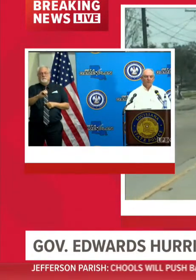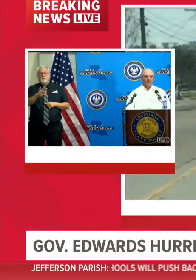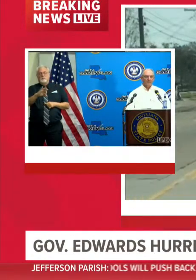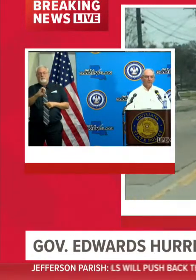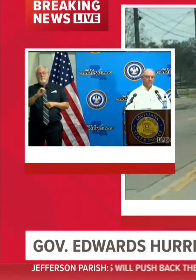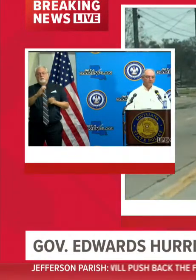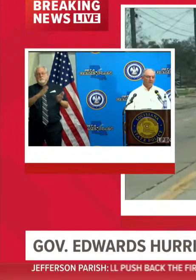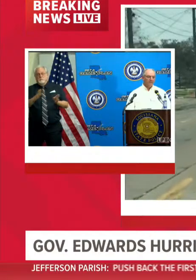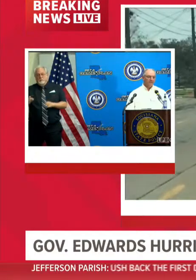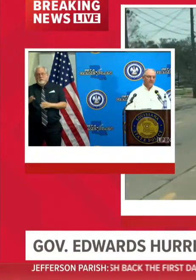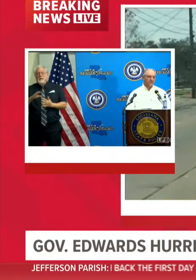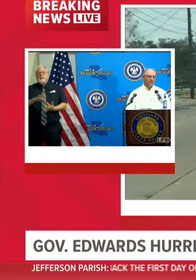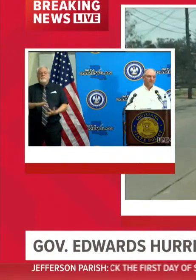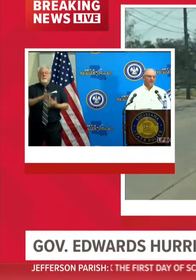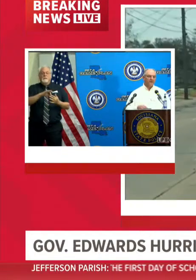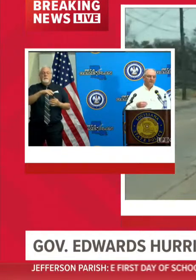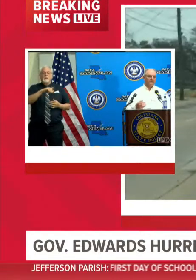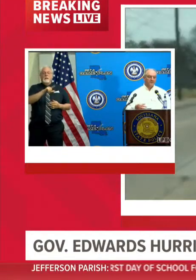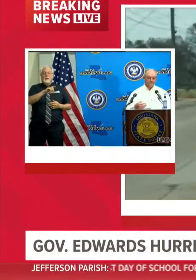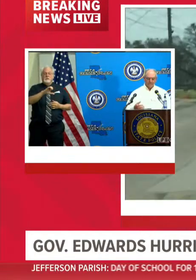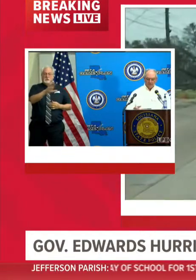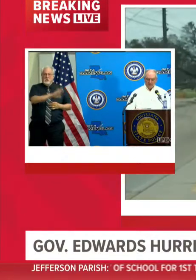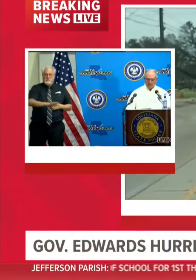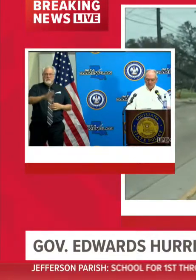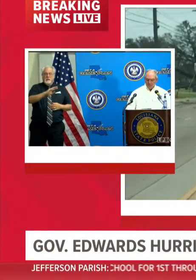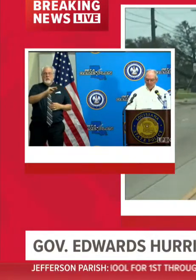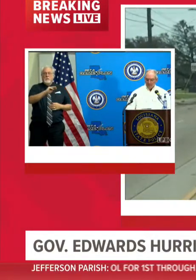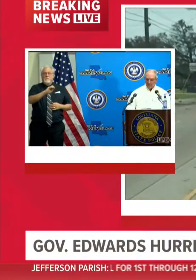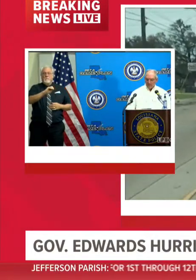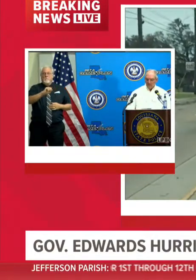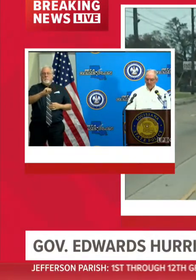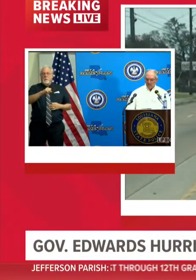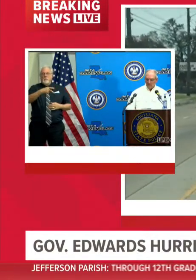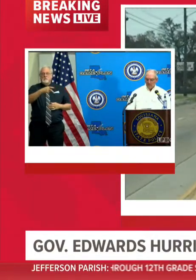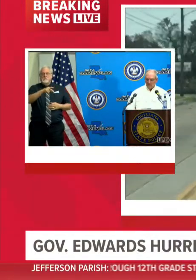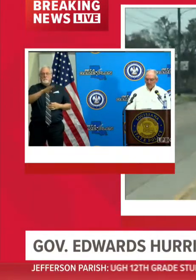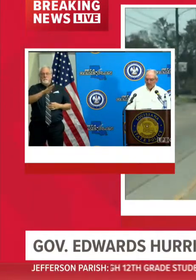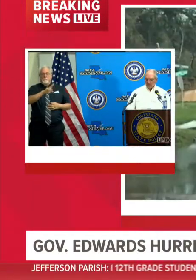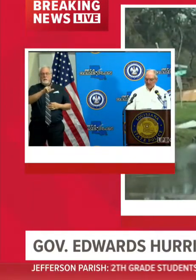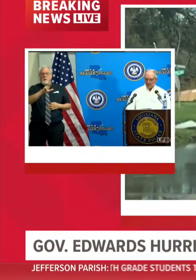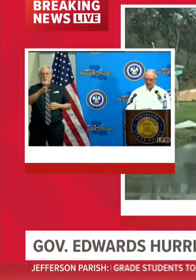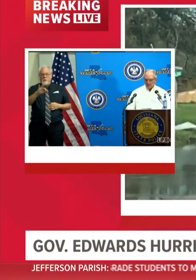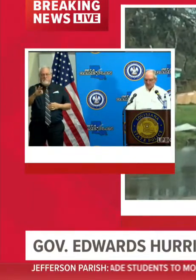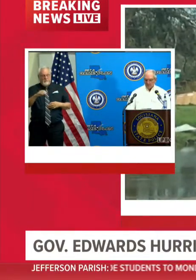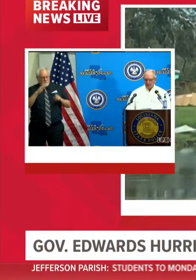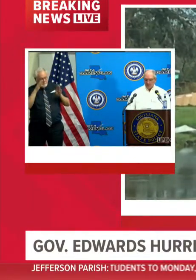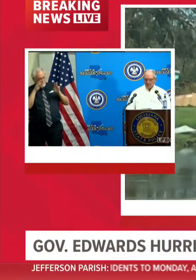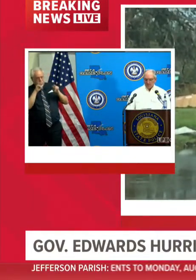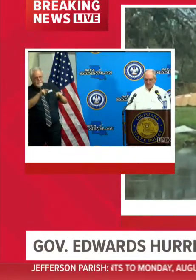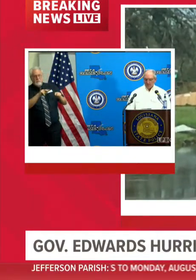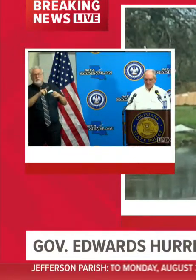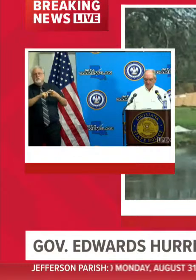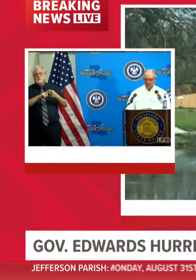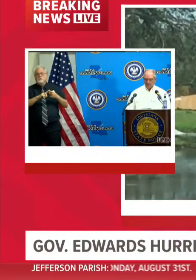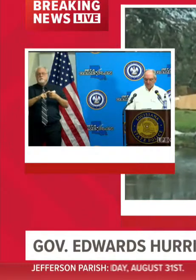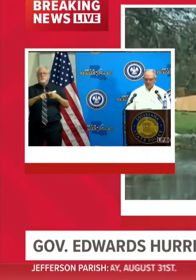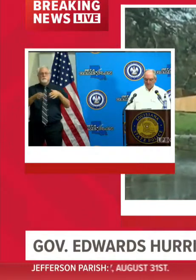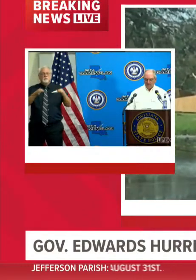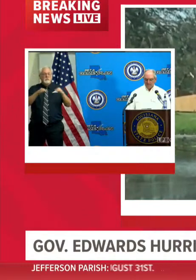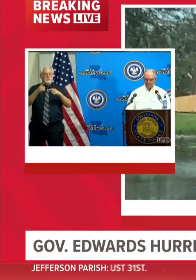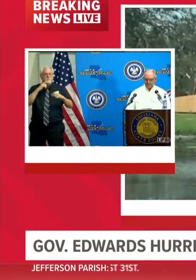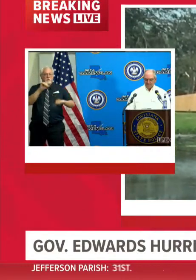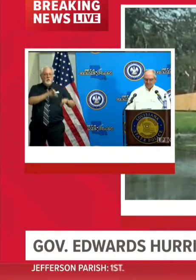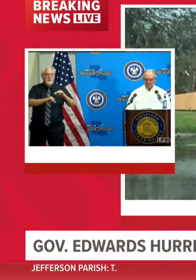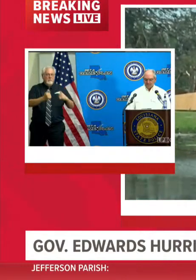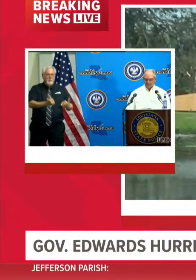the Westlake, Moss Bluff, Lake Charles areas, pay attention to their directions as it relates to the chemical